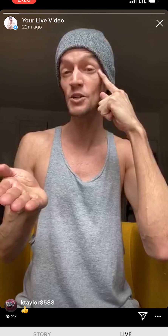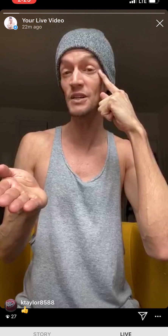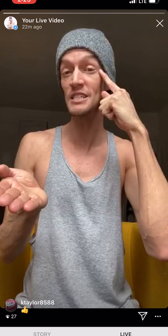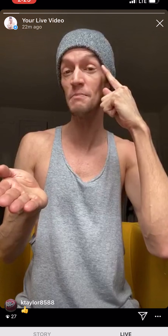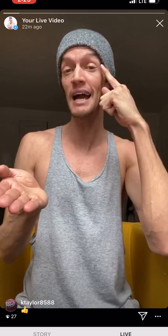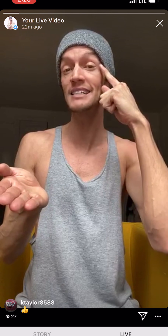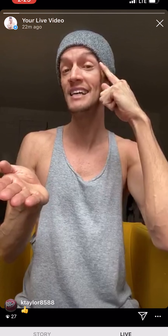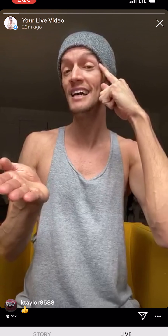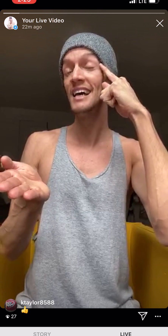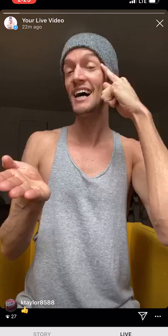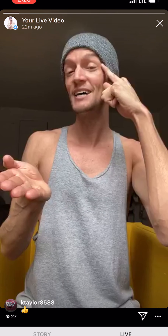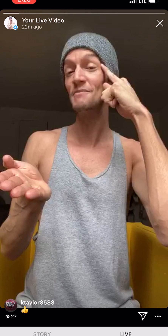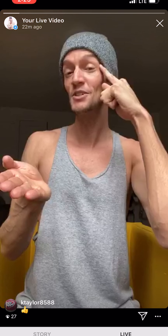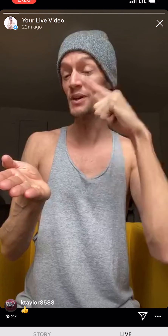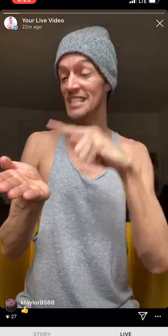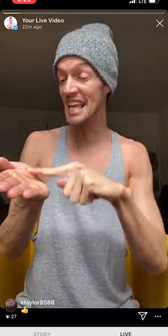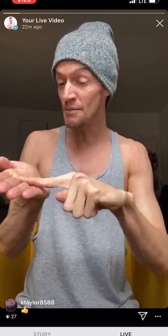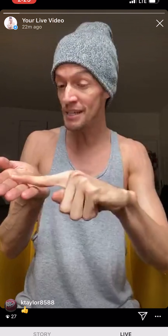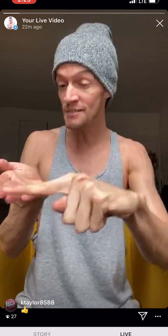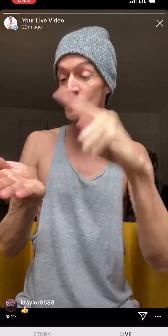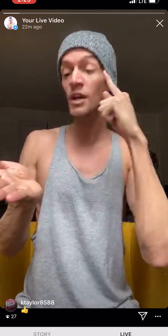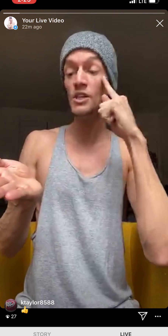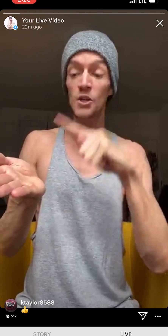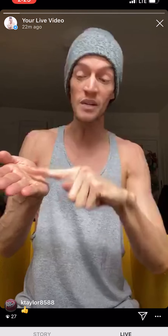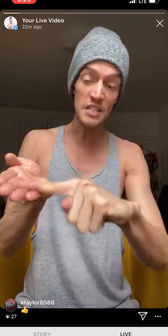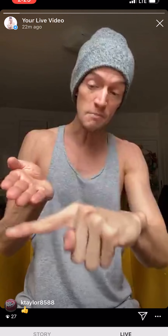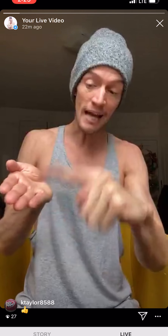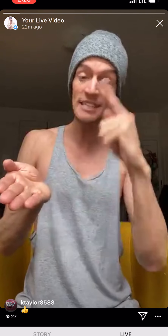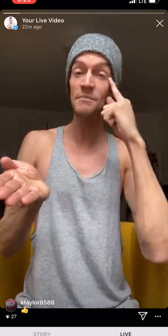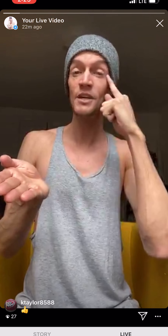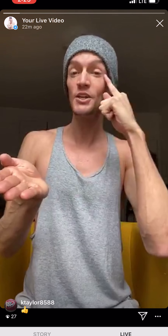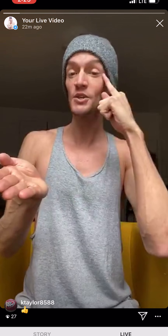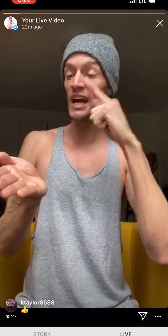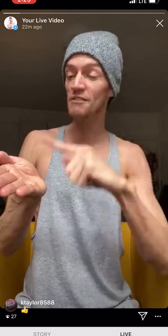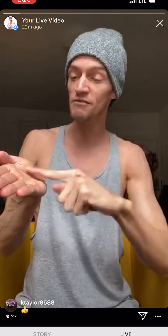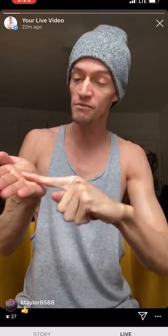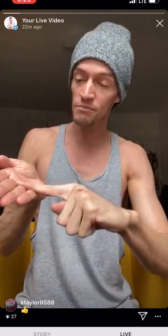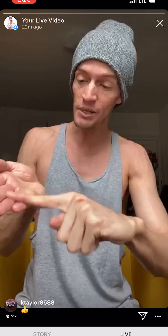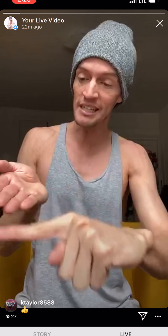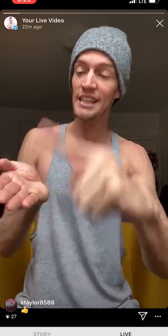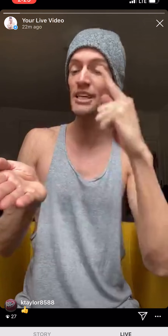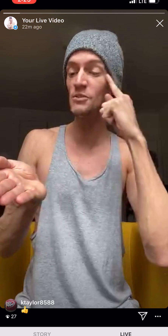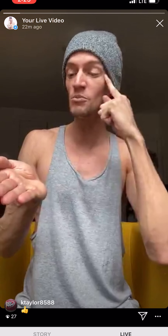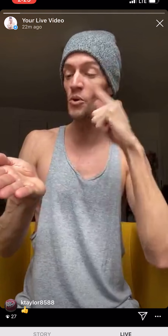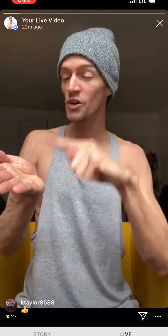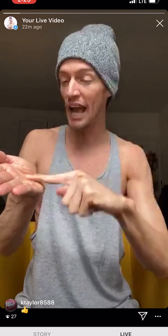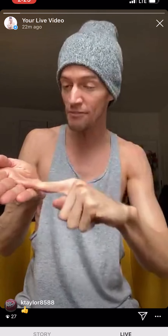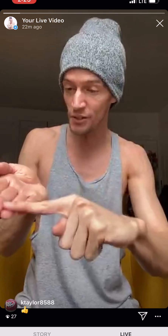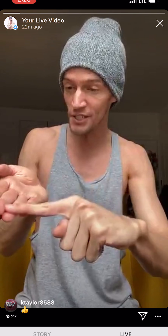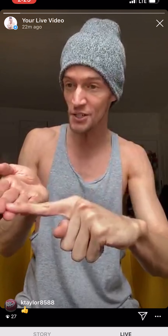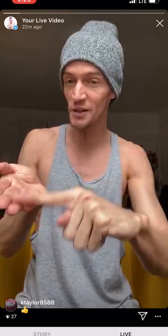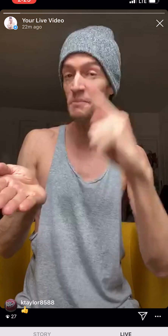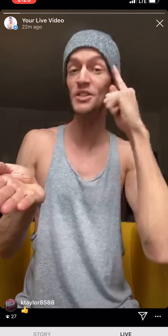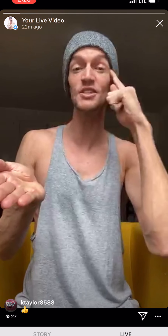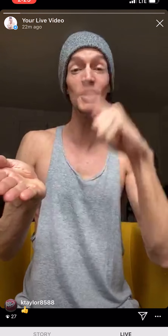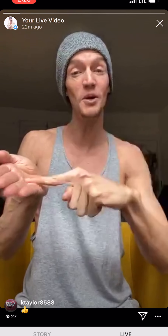inspect. To examine, to inspect, you're kind of putting a little more effort into it but just to notice